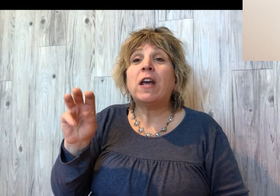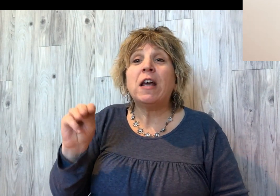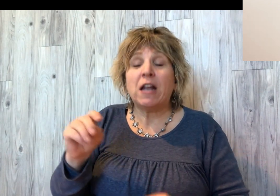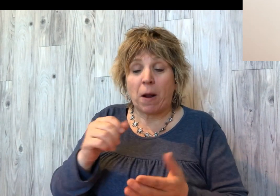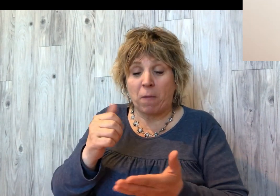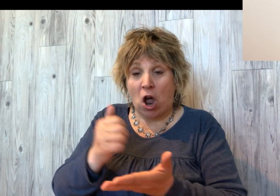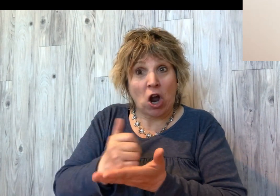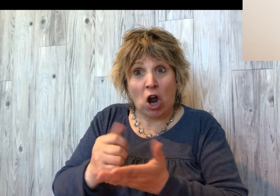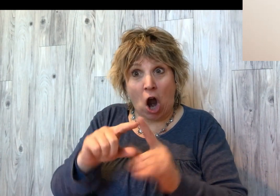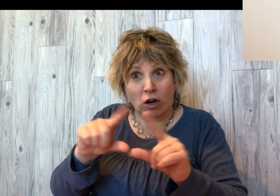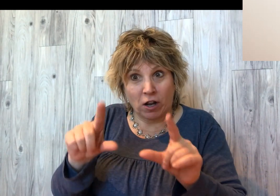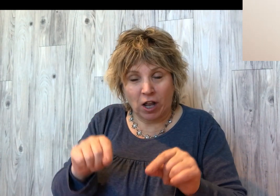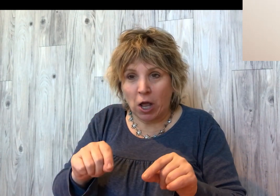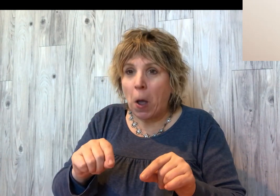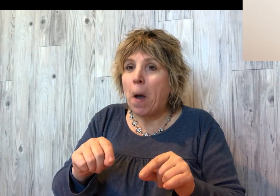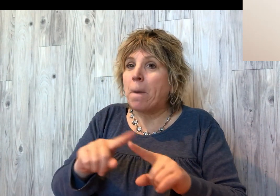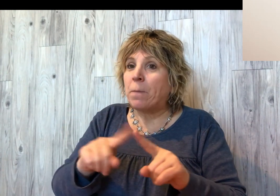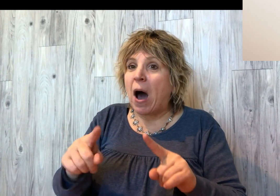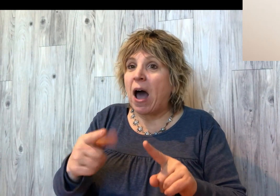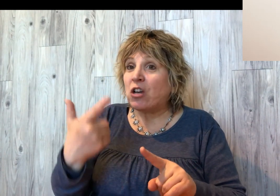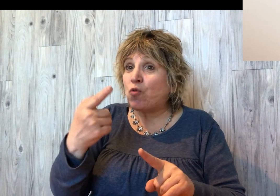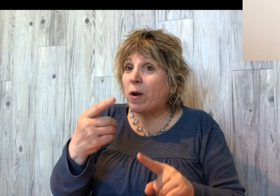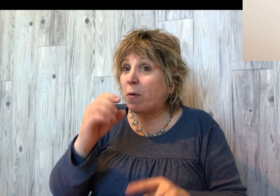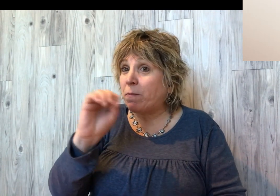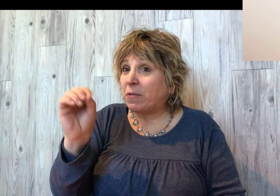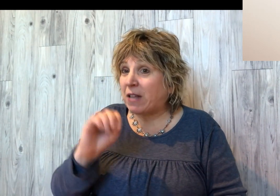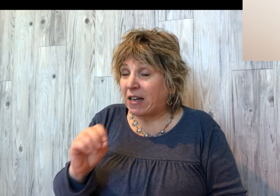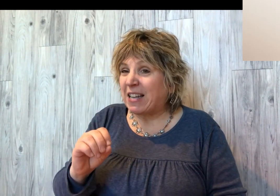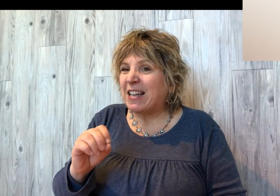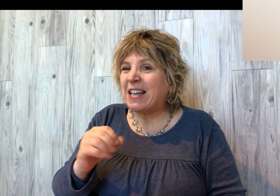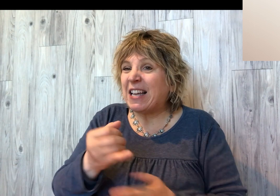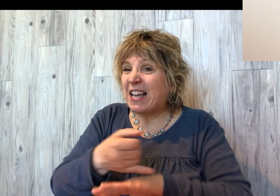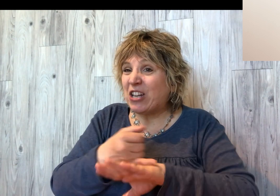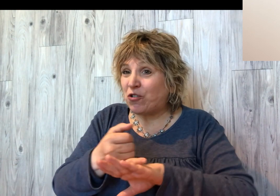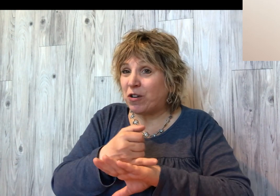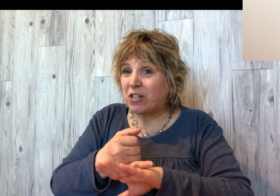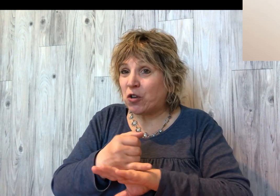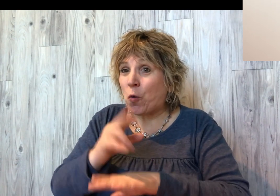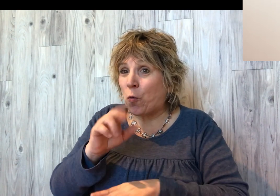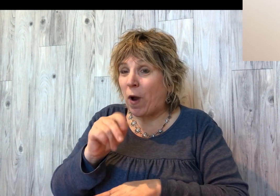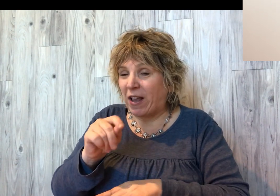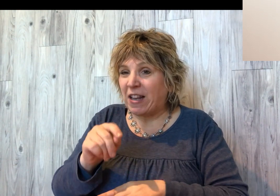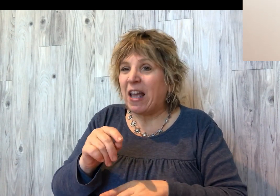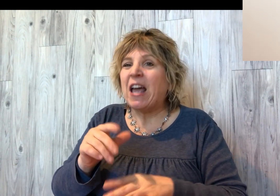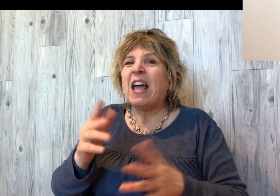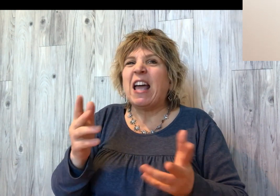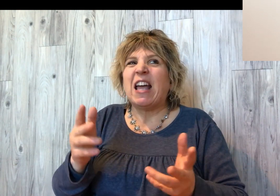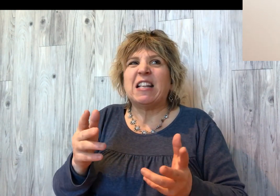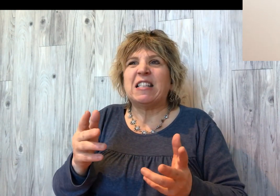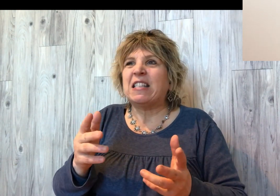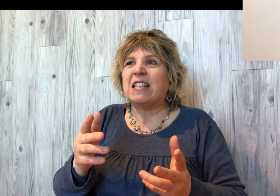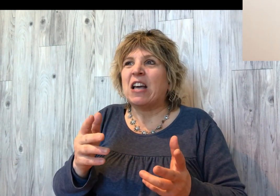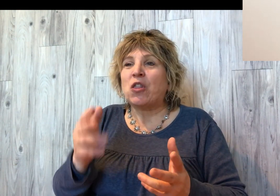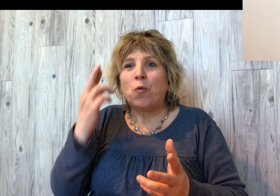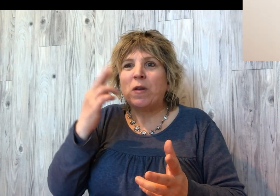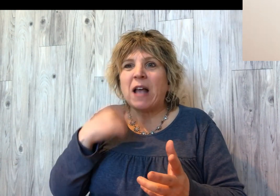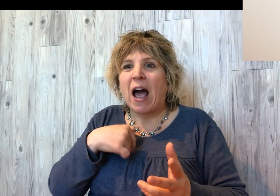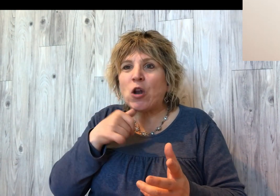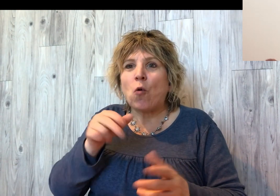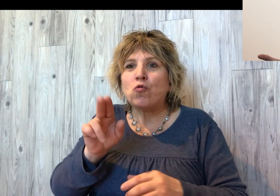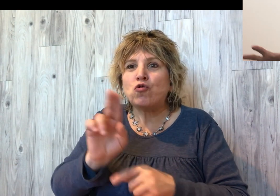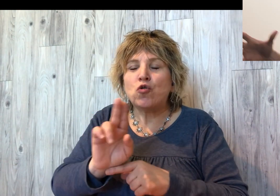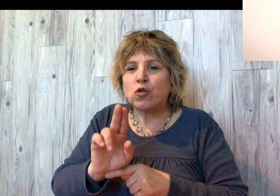is that with that card is it comes with a 21% interest rate. It's why I don't use it. It's stuck in my desk somewhere at home